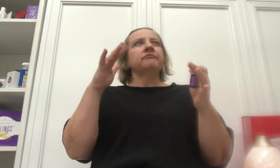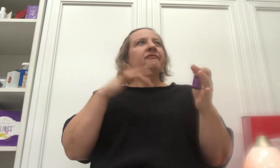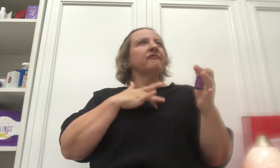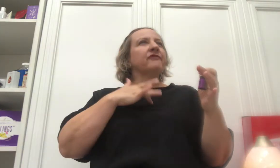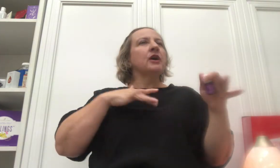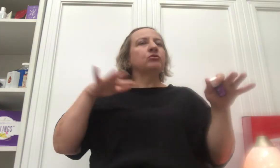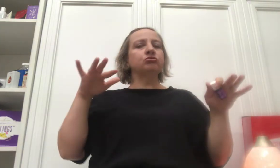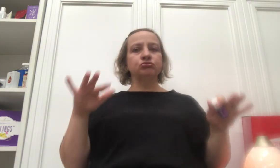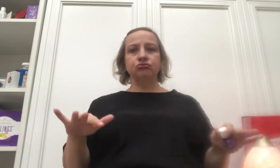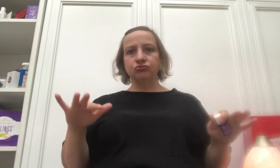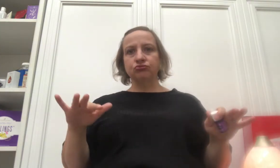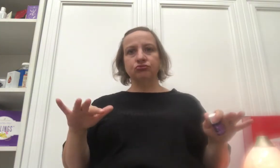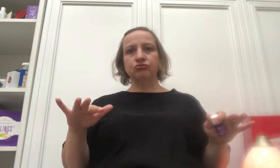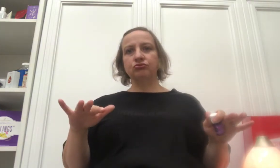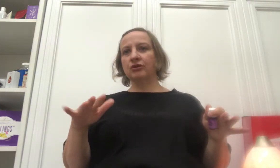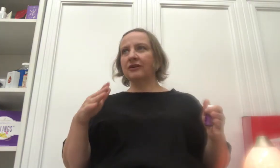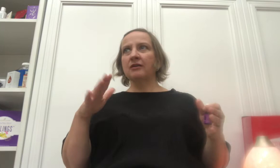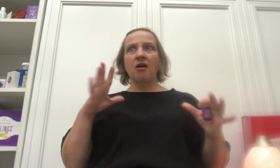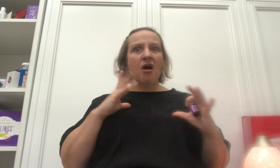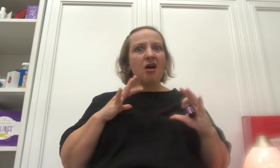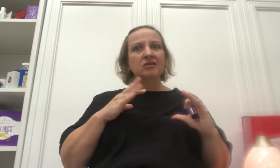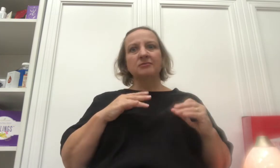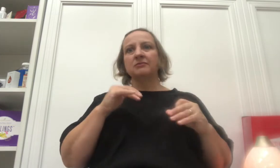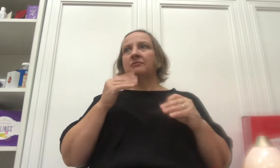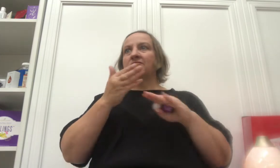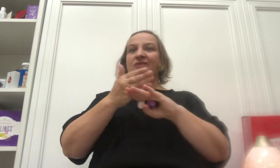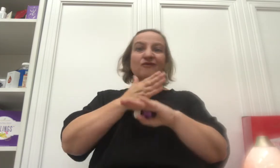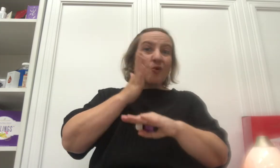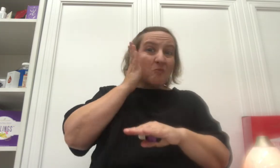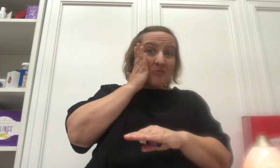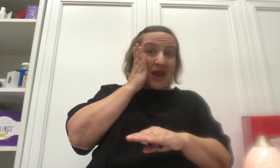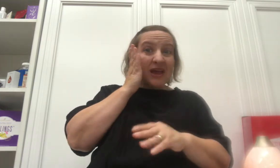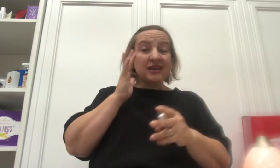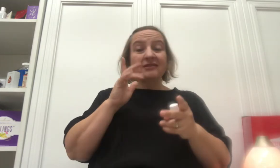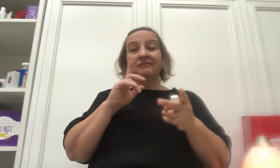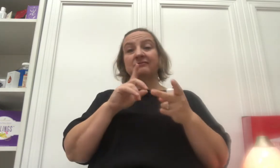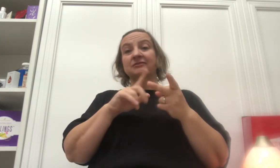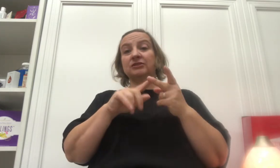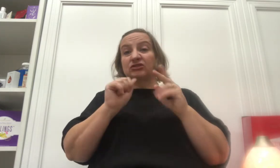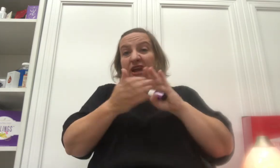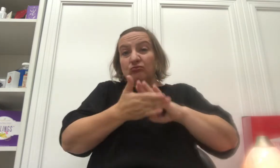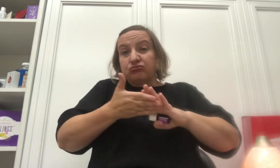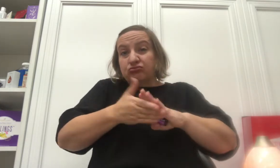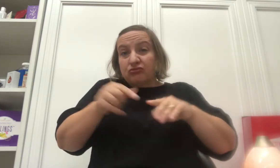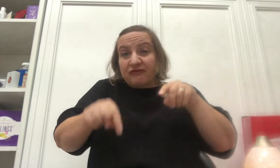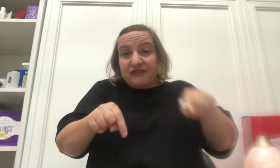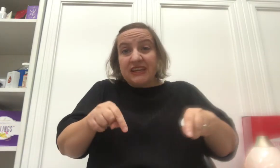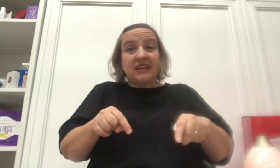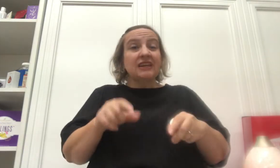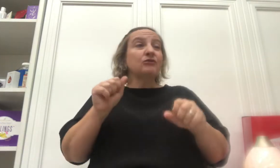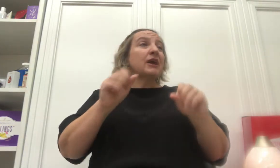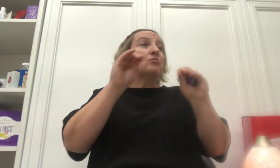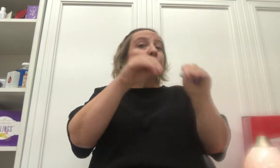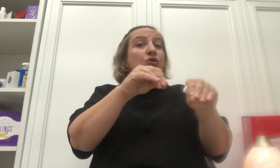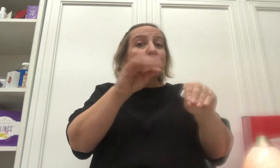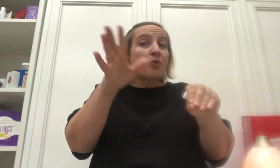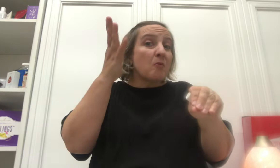It helps just a general feeling of calm. Sometimes before bed, you can rub it on the bottom of your